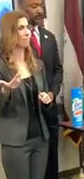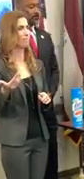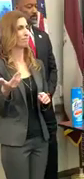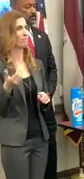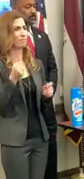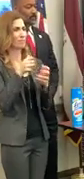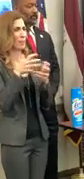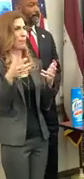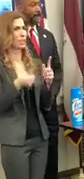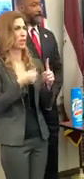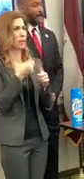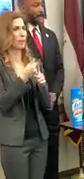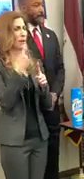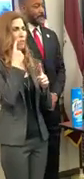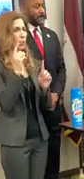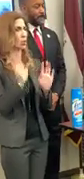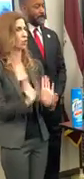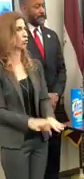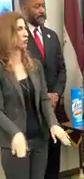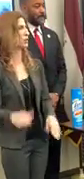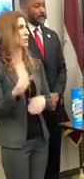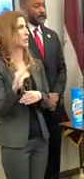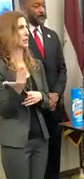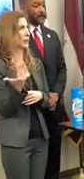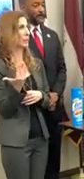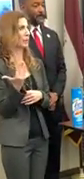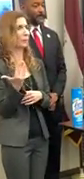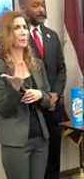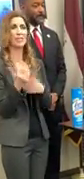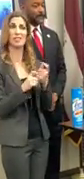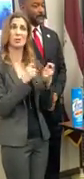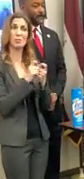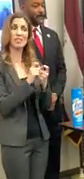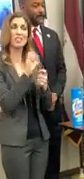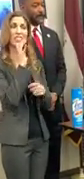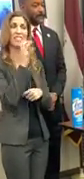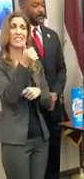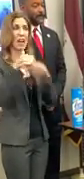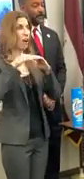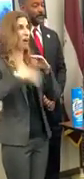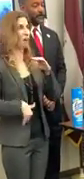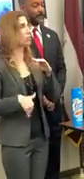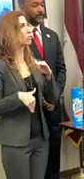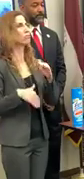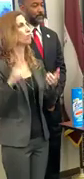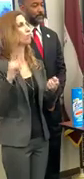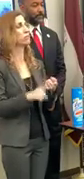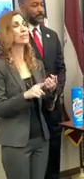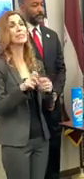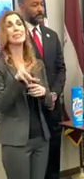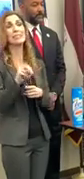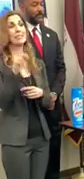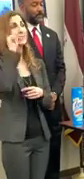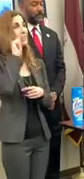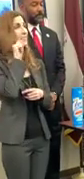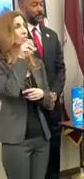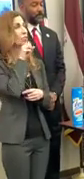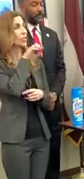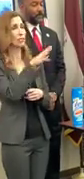much impact on younger children, particularly those under about 10. And even in the teenage